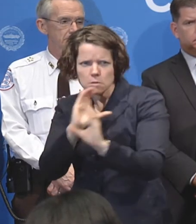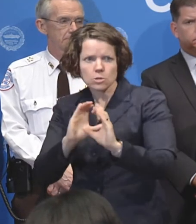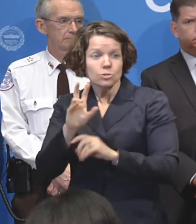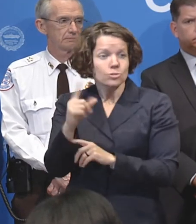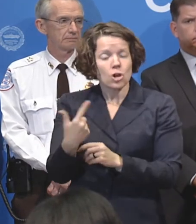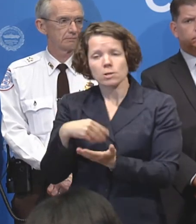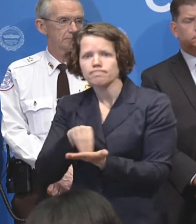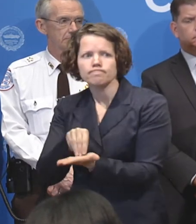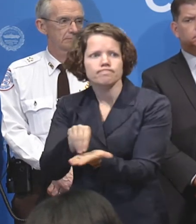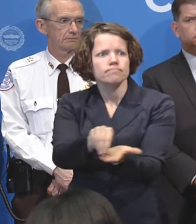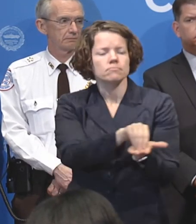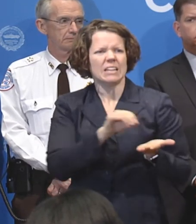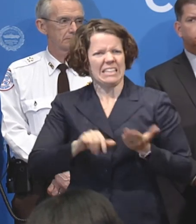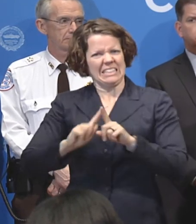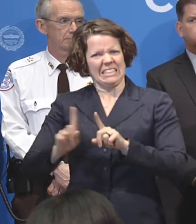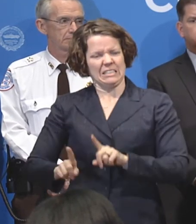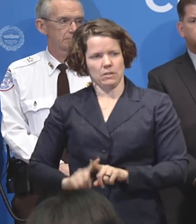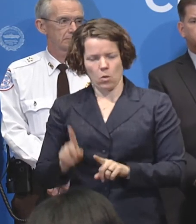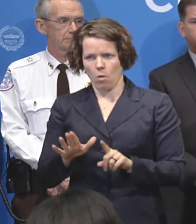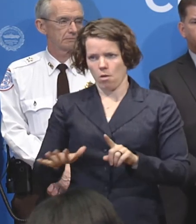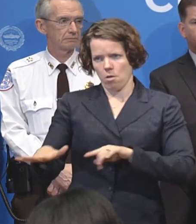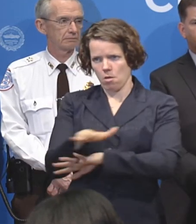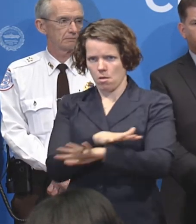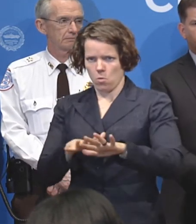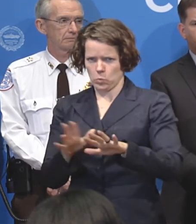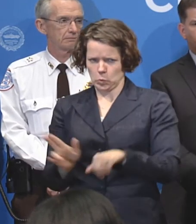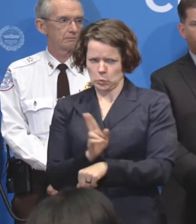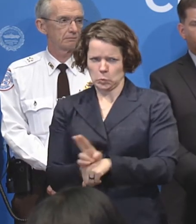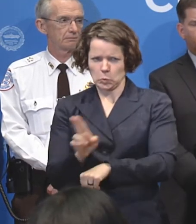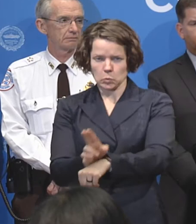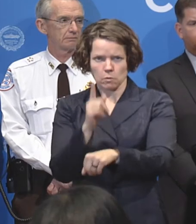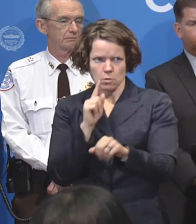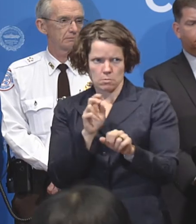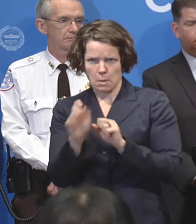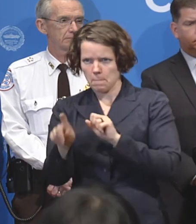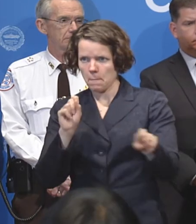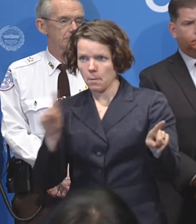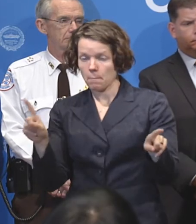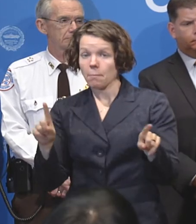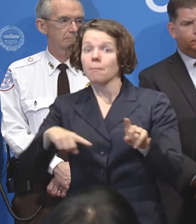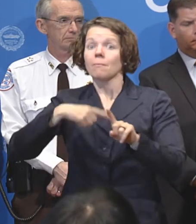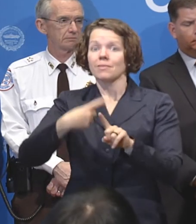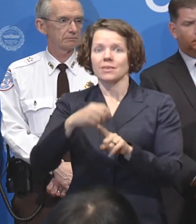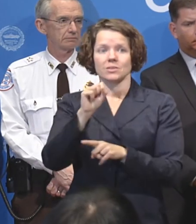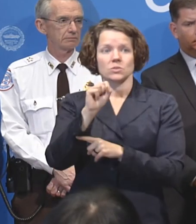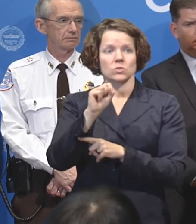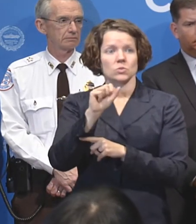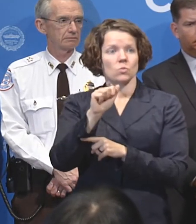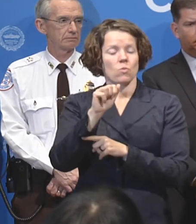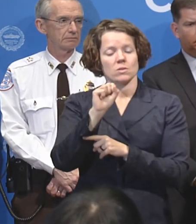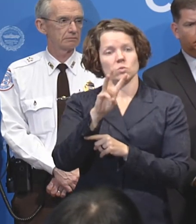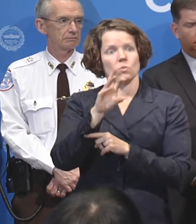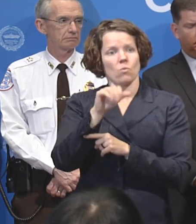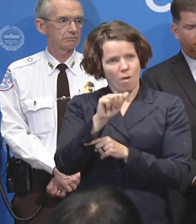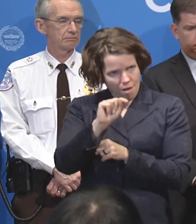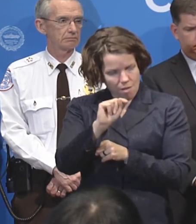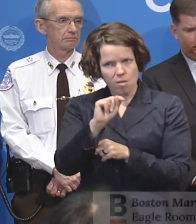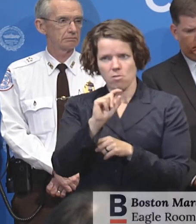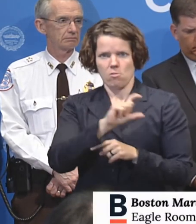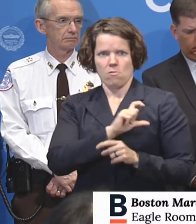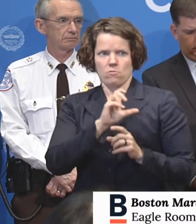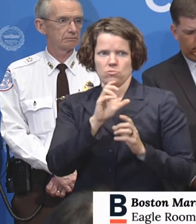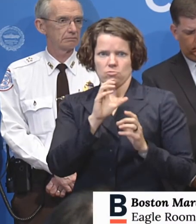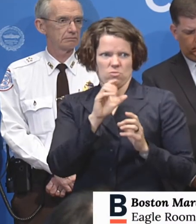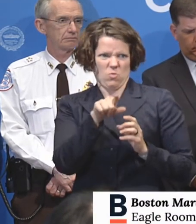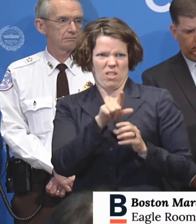our well-trained SWAT officers. But there will be many behind-the-scenes measures that will not be